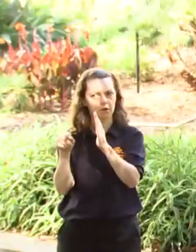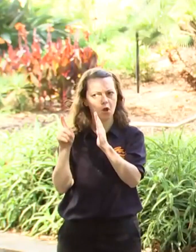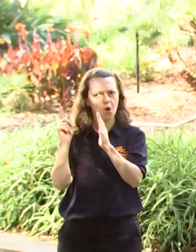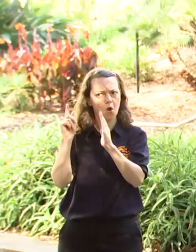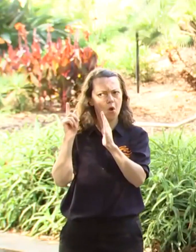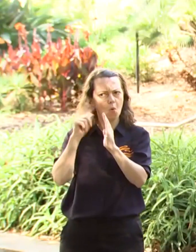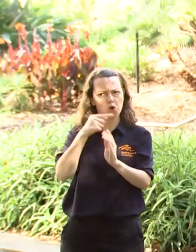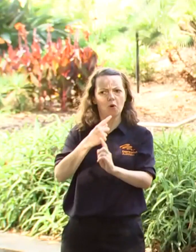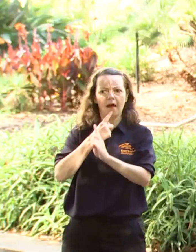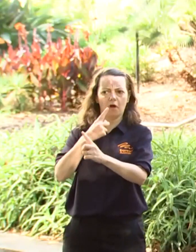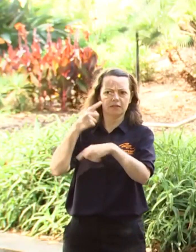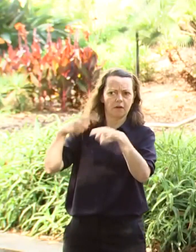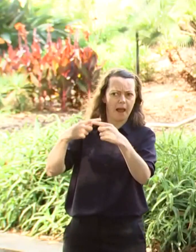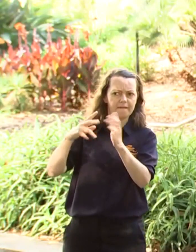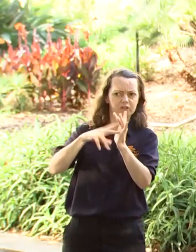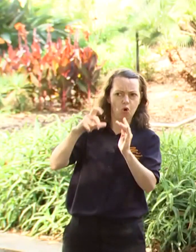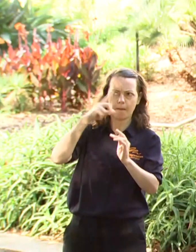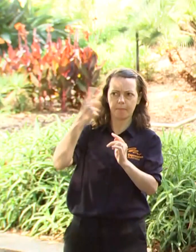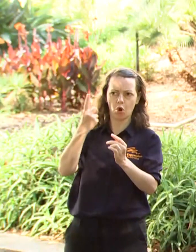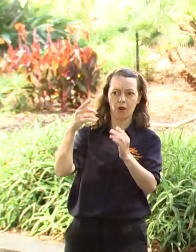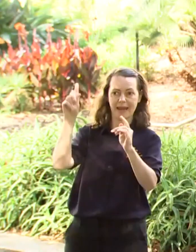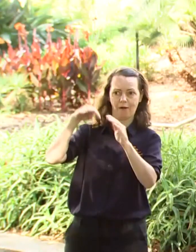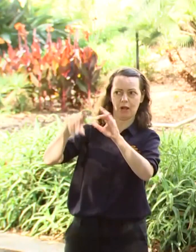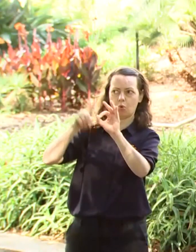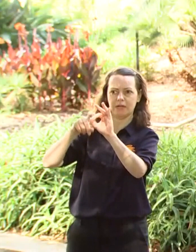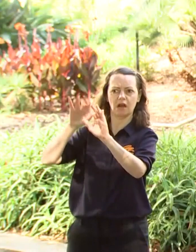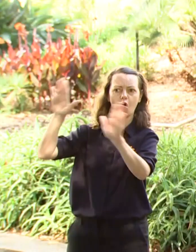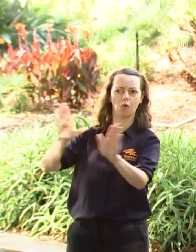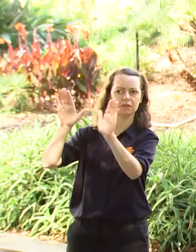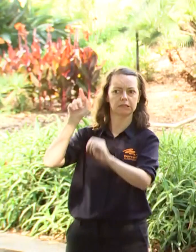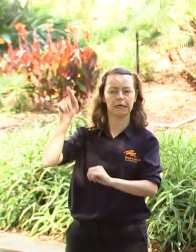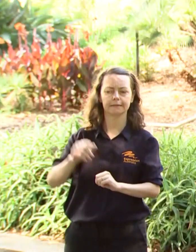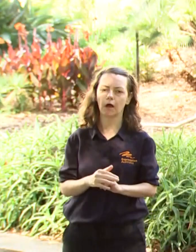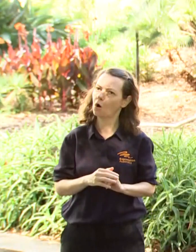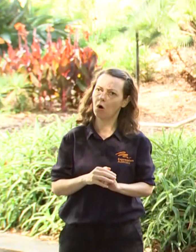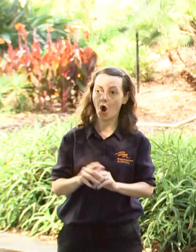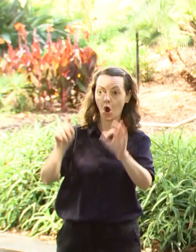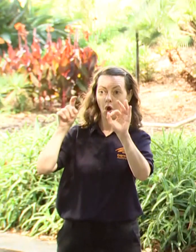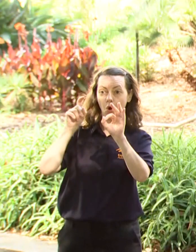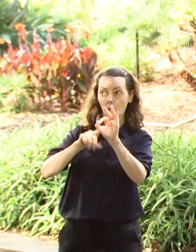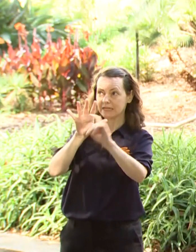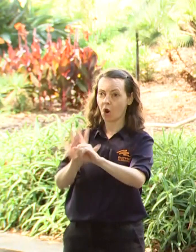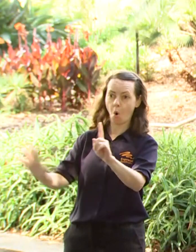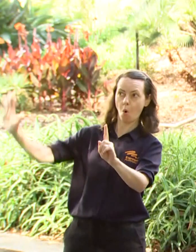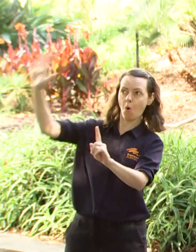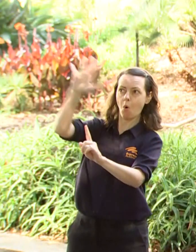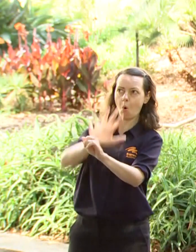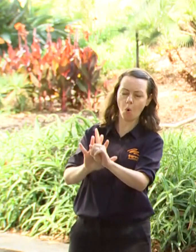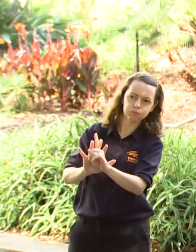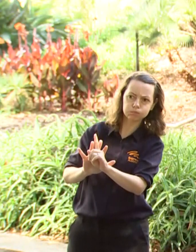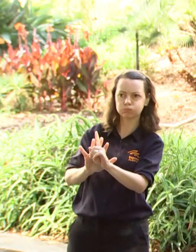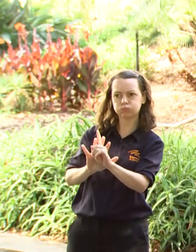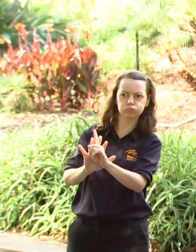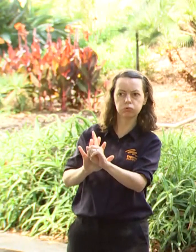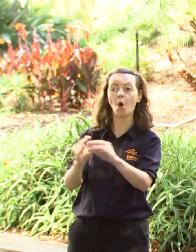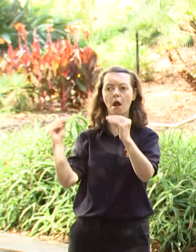Queensland? Oh, look, I think that it's too early for us to say. Obviously, I think it's